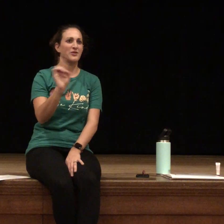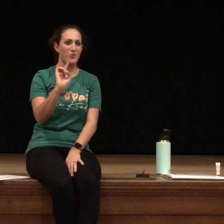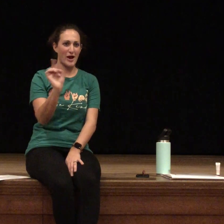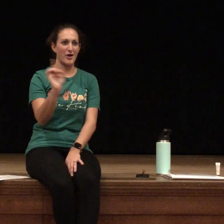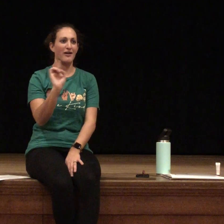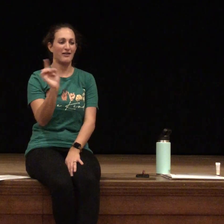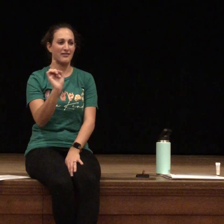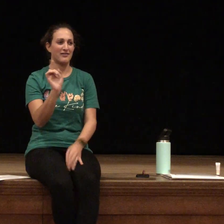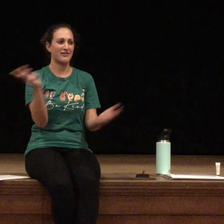Where?